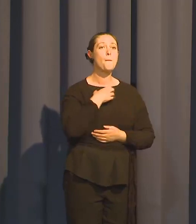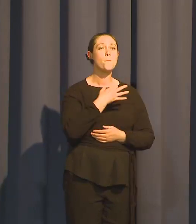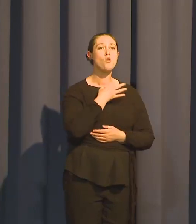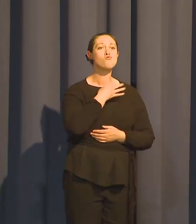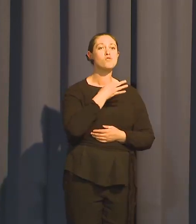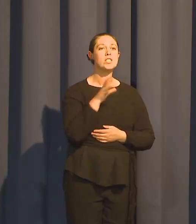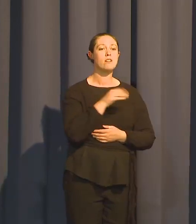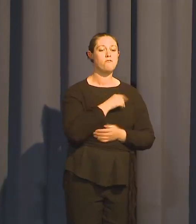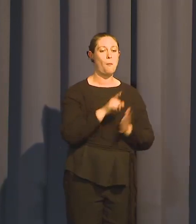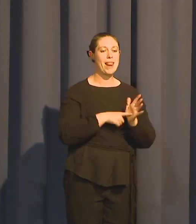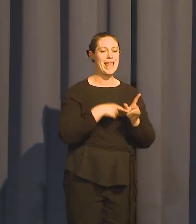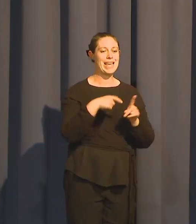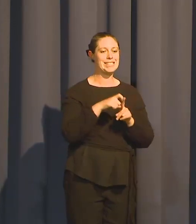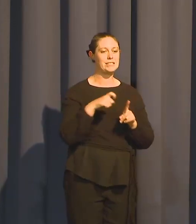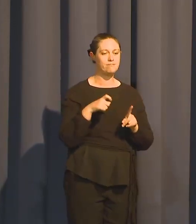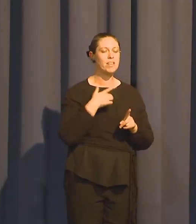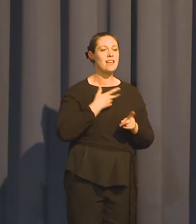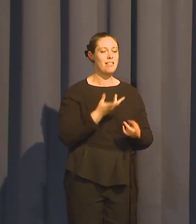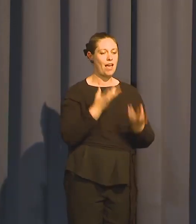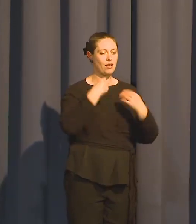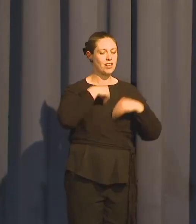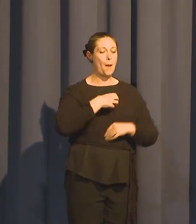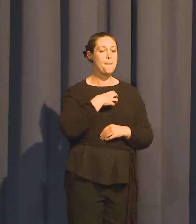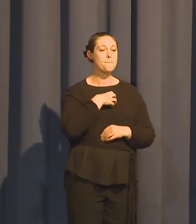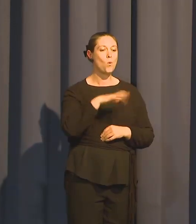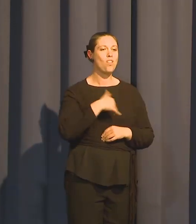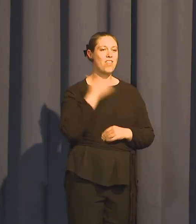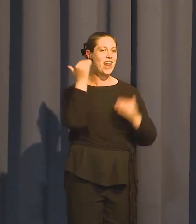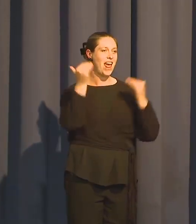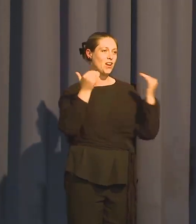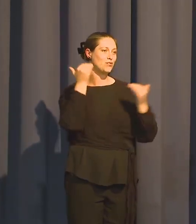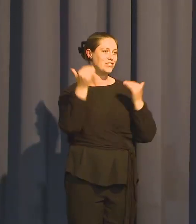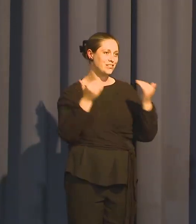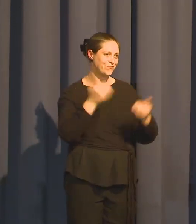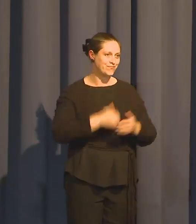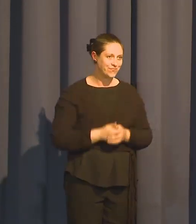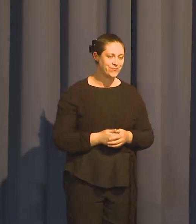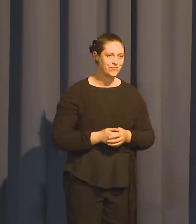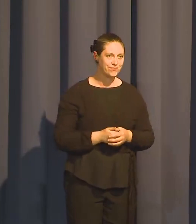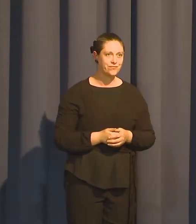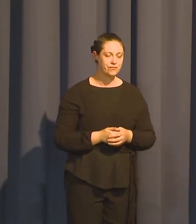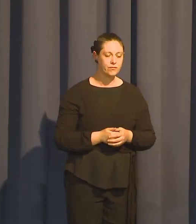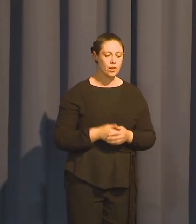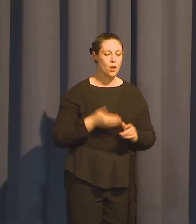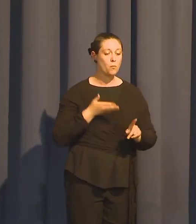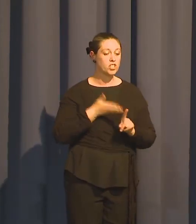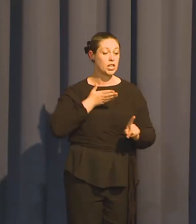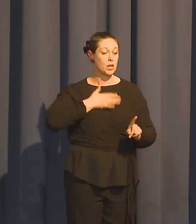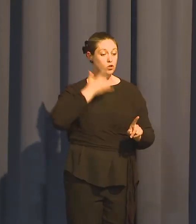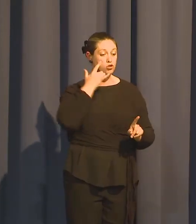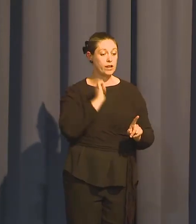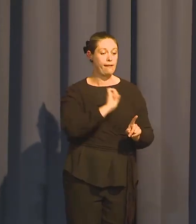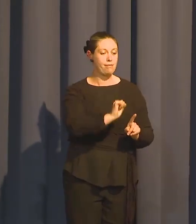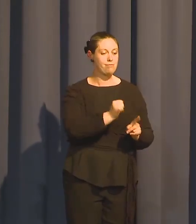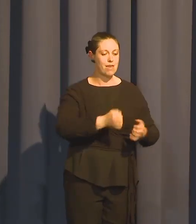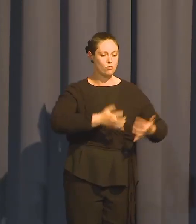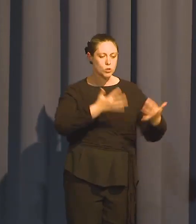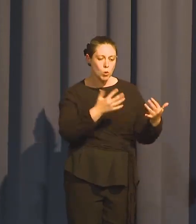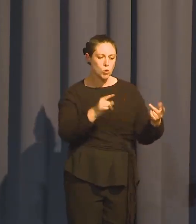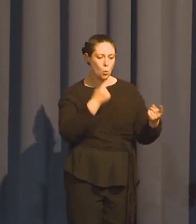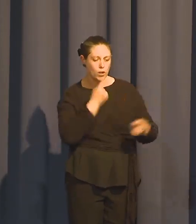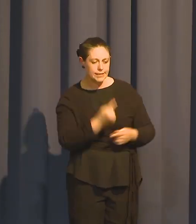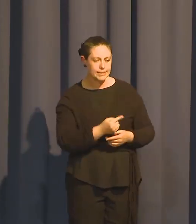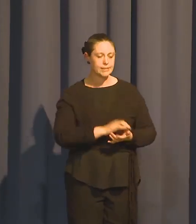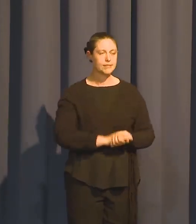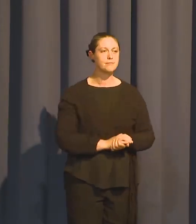do absorb more proportionally than adults, and so we do especially want to see what their results tell us.